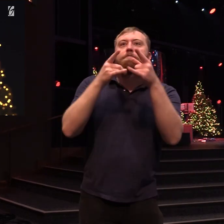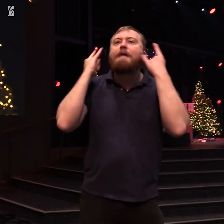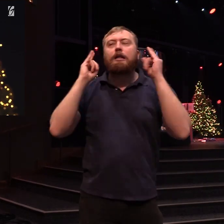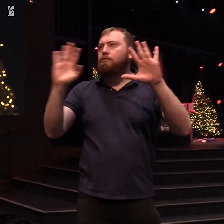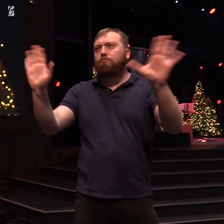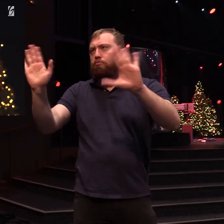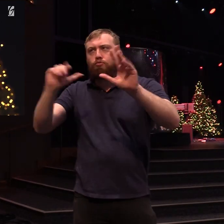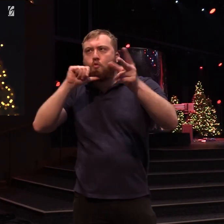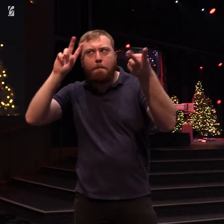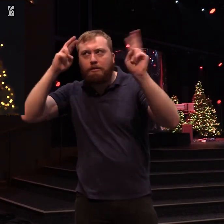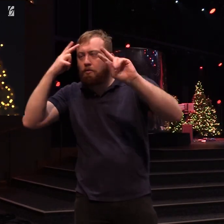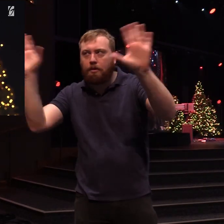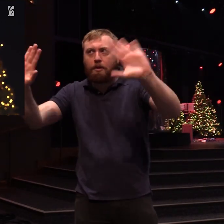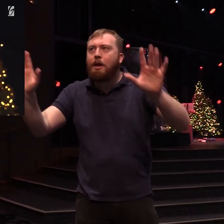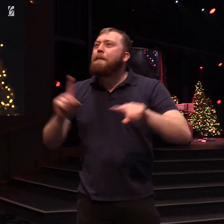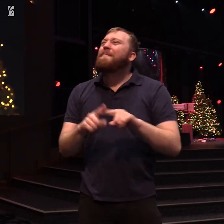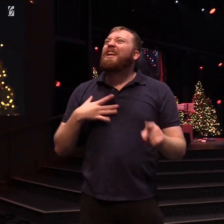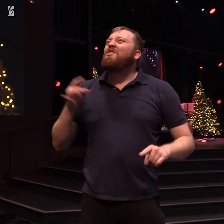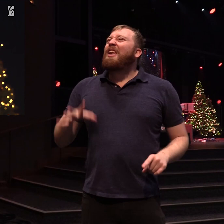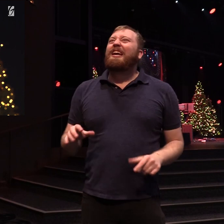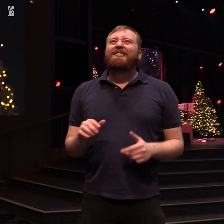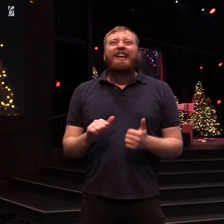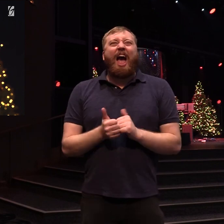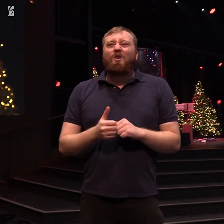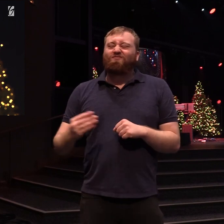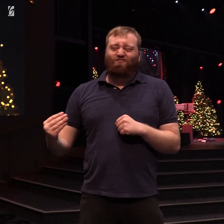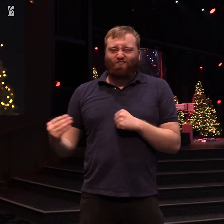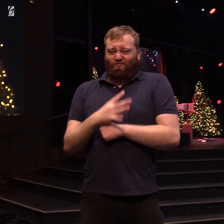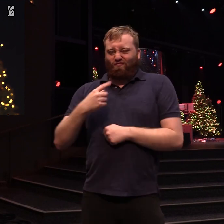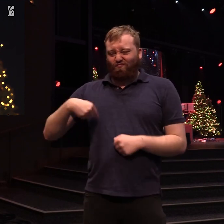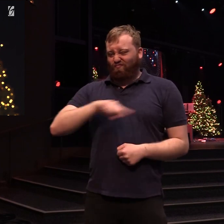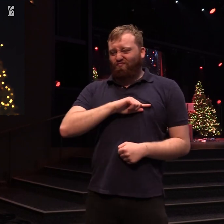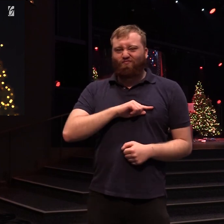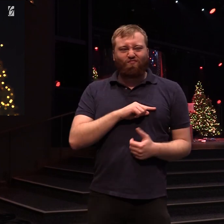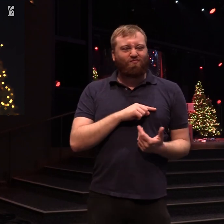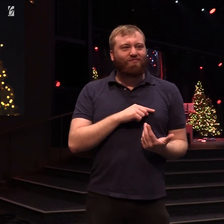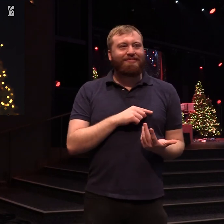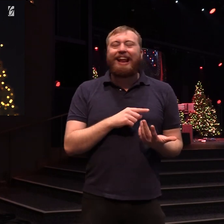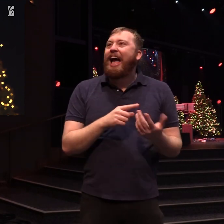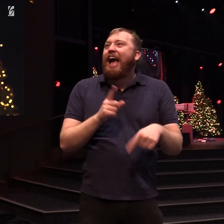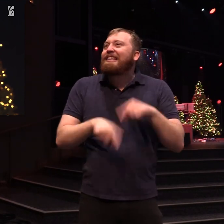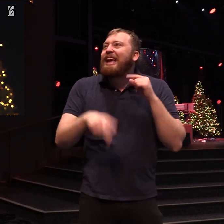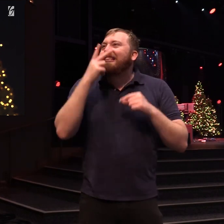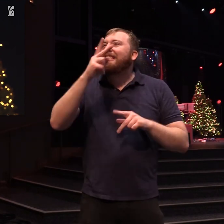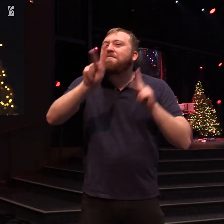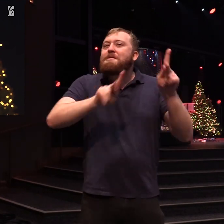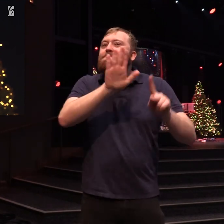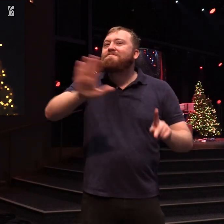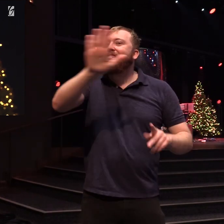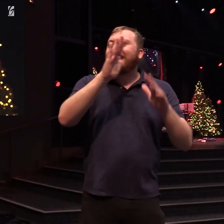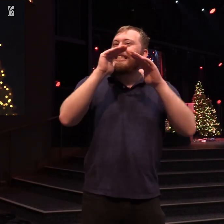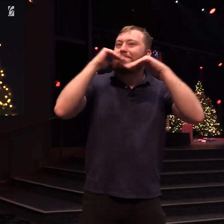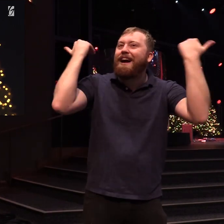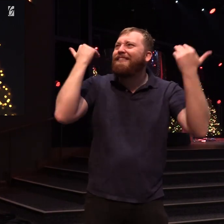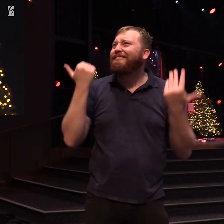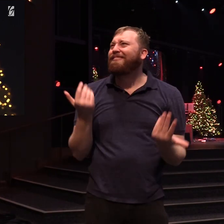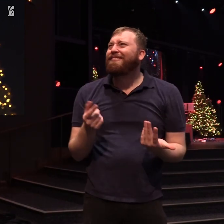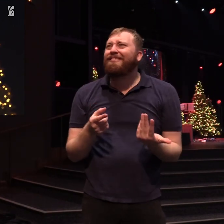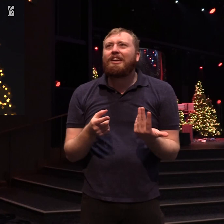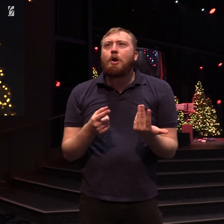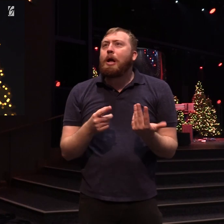it. I just don't like what it does to us. I don't like not seeing smiles. I don't like not